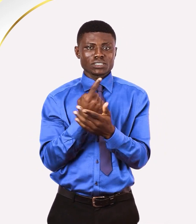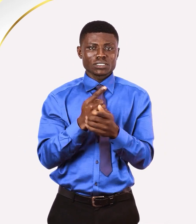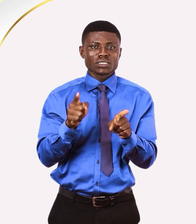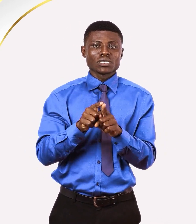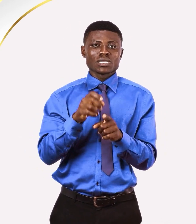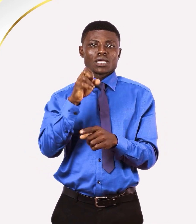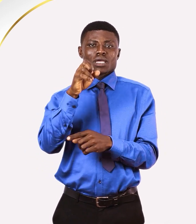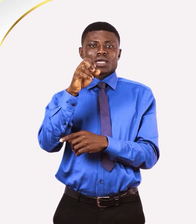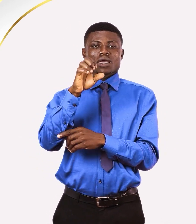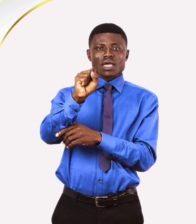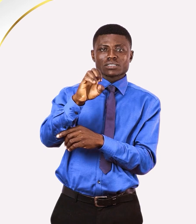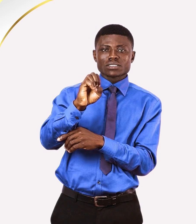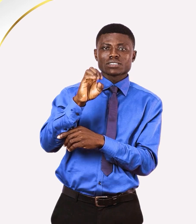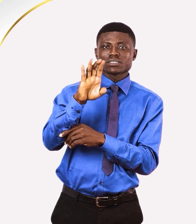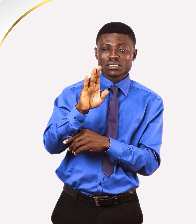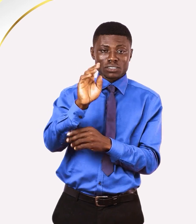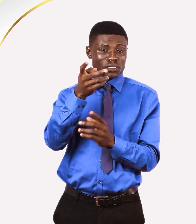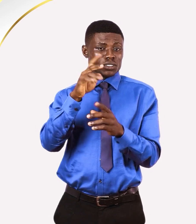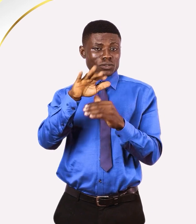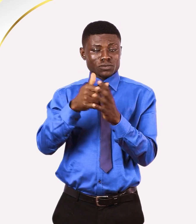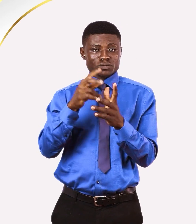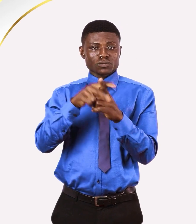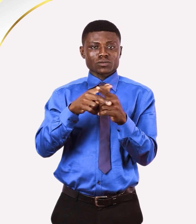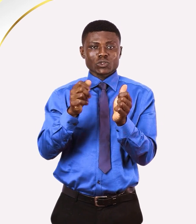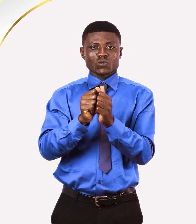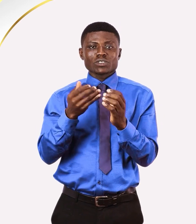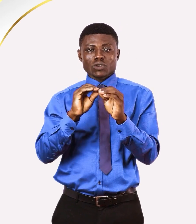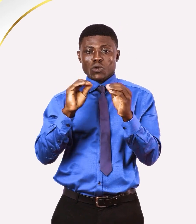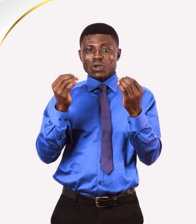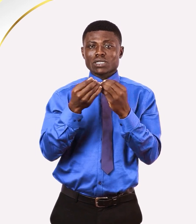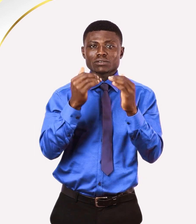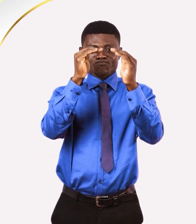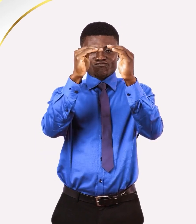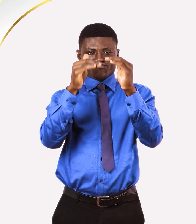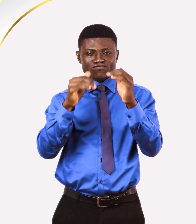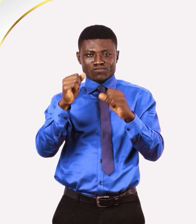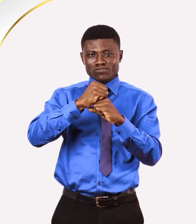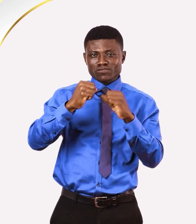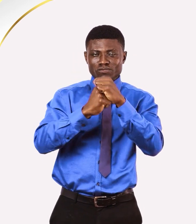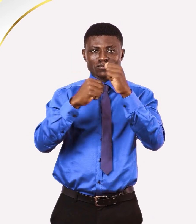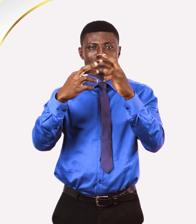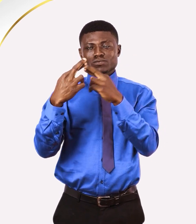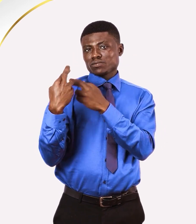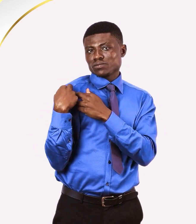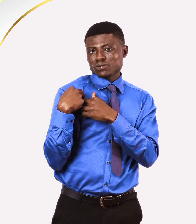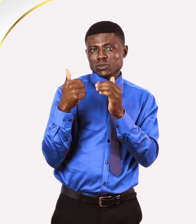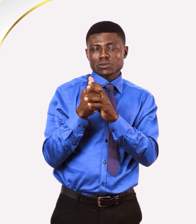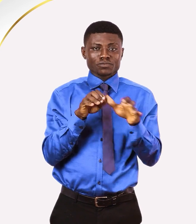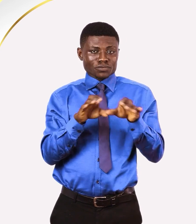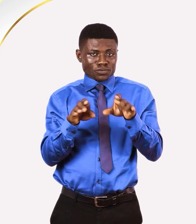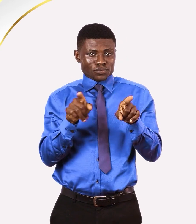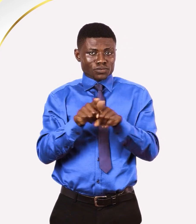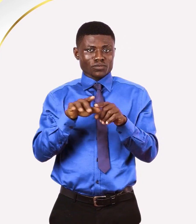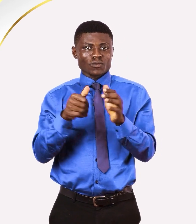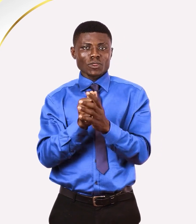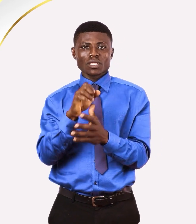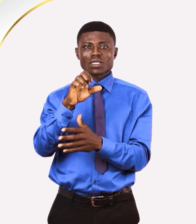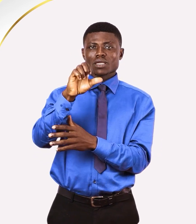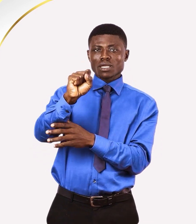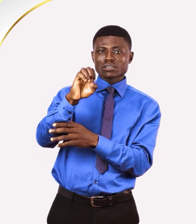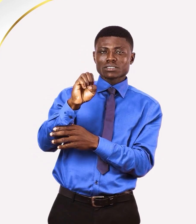Ghana, SEC. It outlines the organizational structure, responsibilities, and activities of